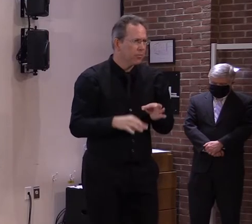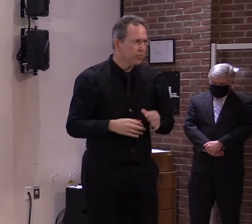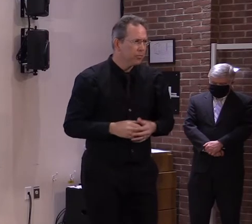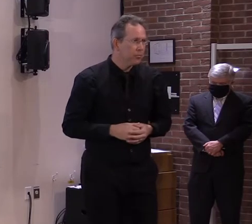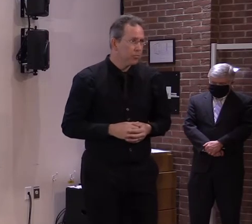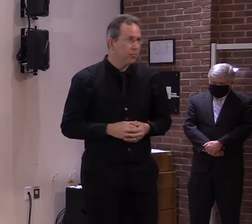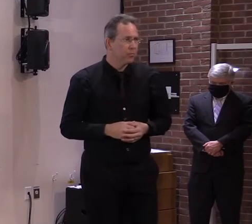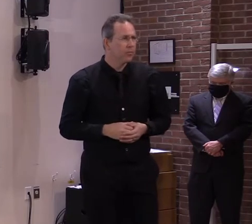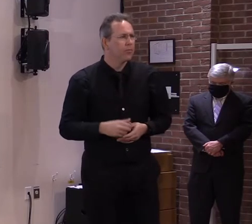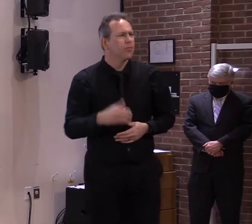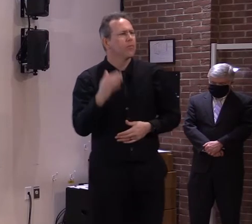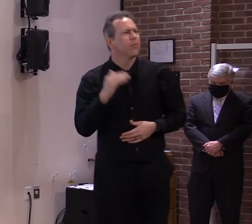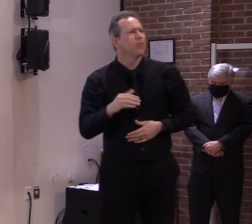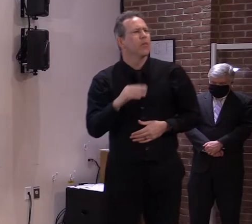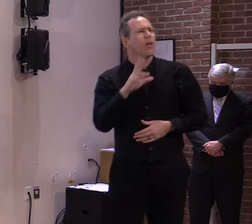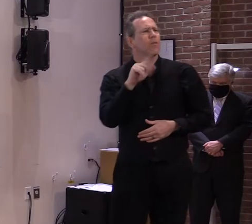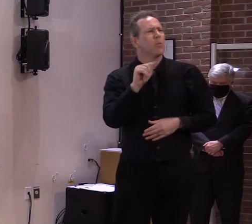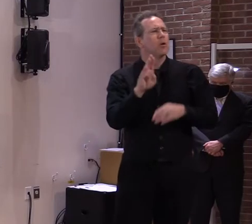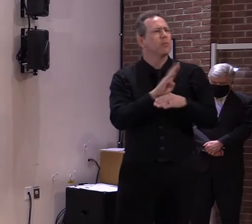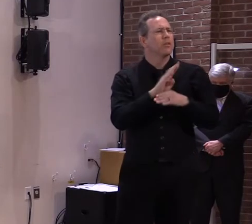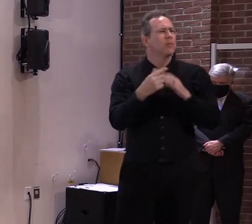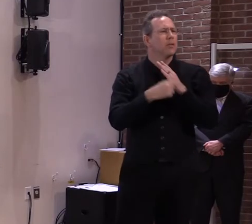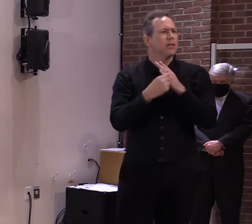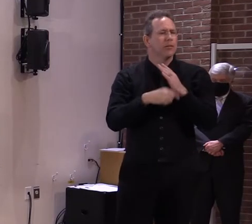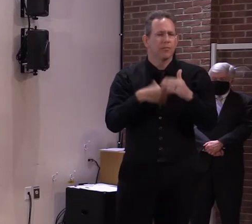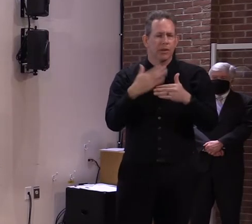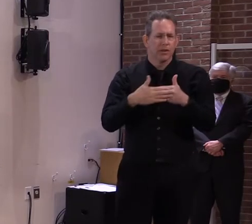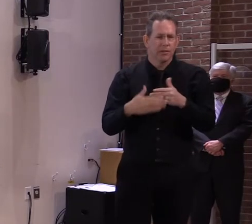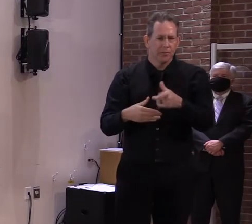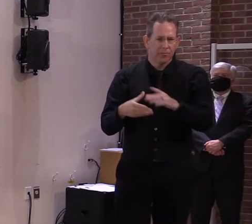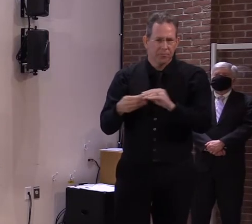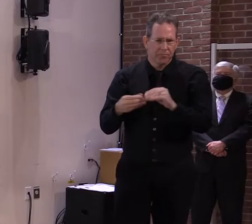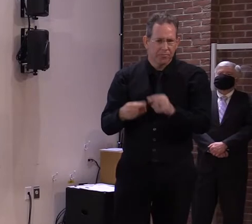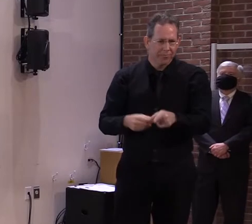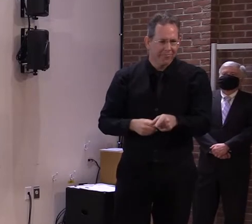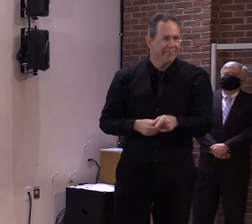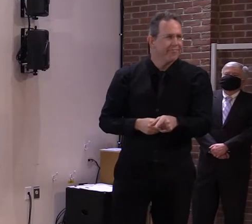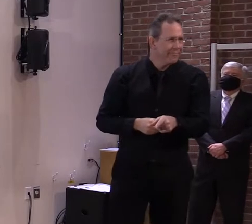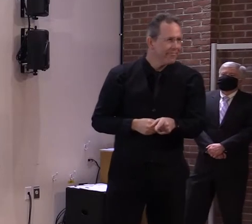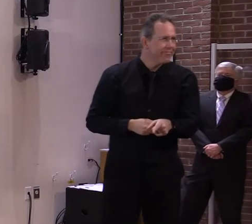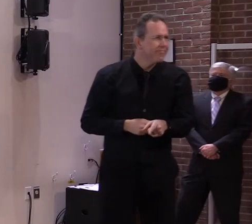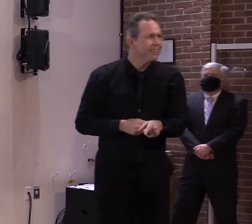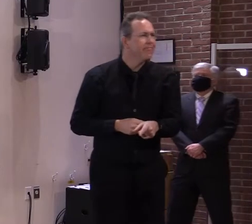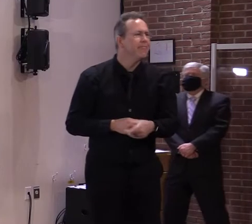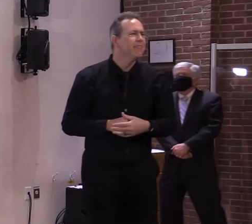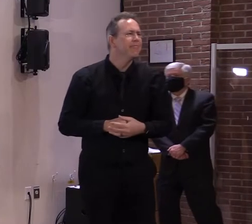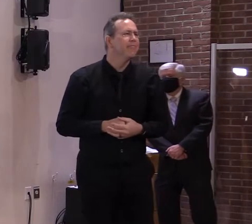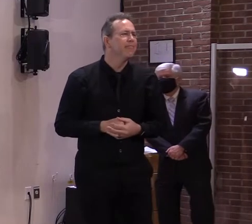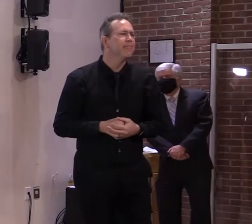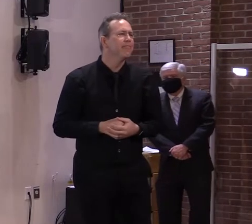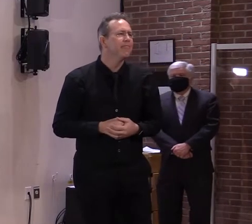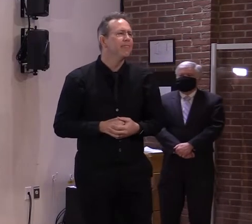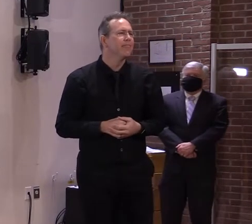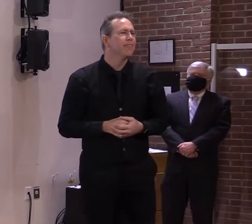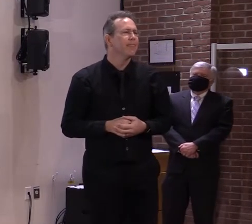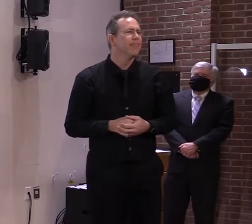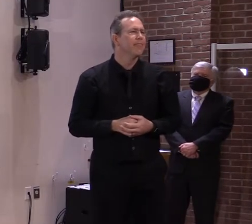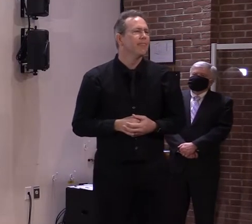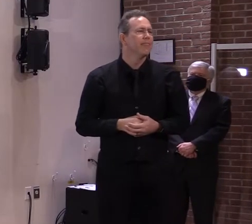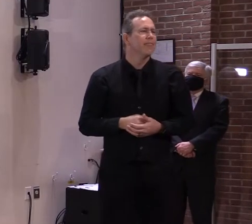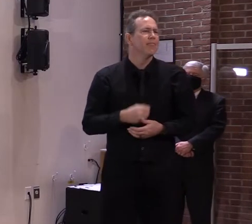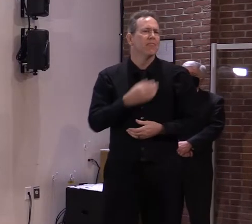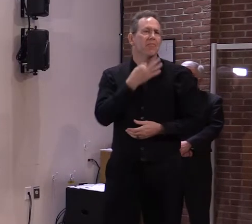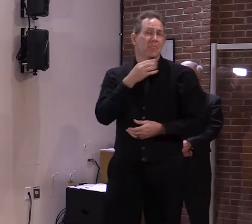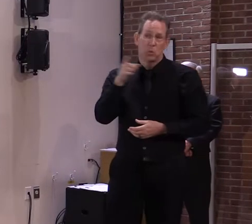Magazine. Thank you, Rebecca. Governor, I was wondering, you just got your Johnson & Johnson vaccine. I was wondering if you or the First Lady